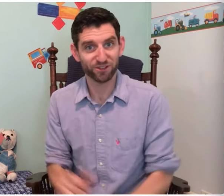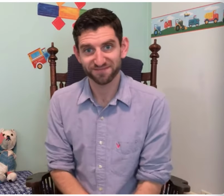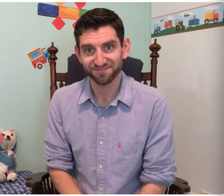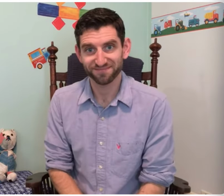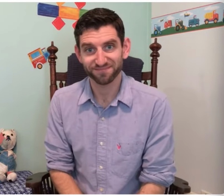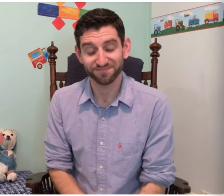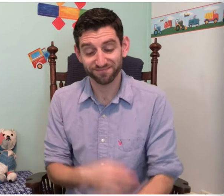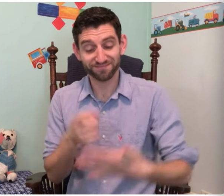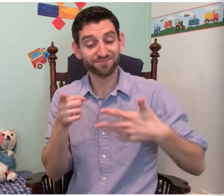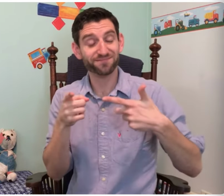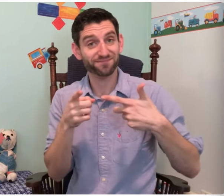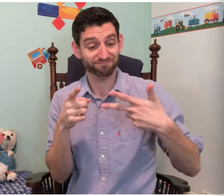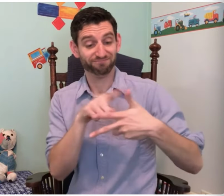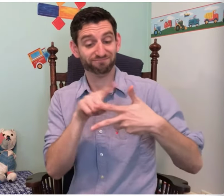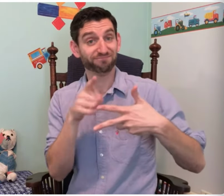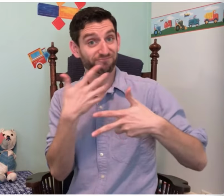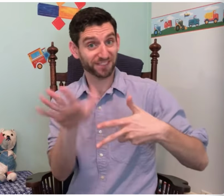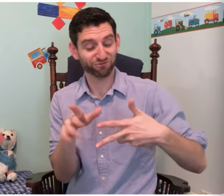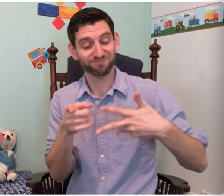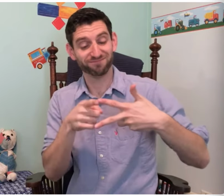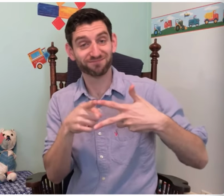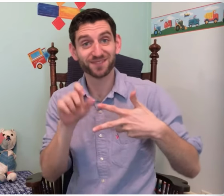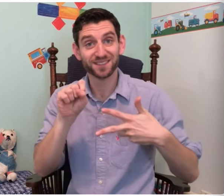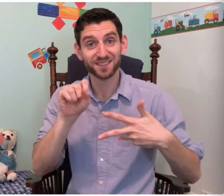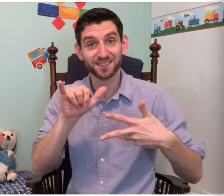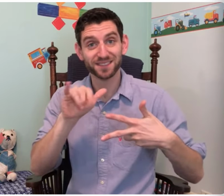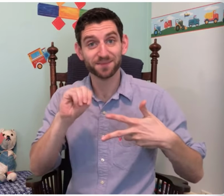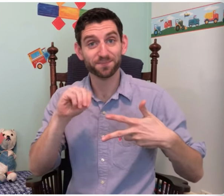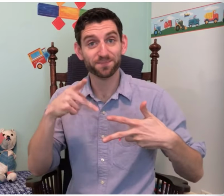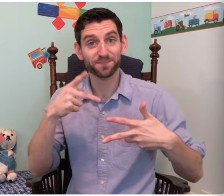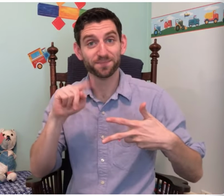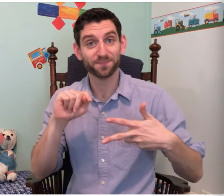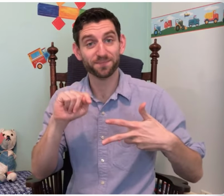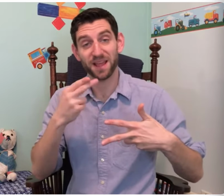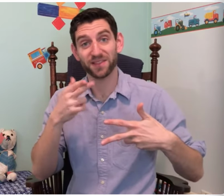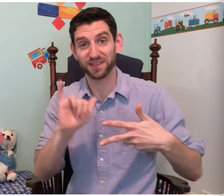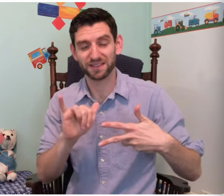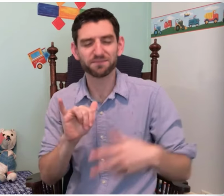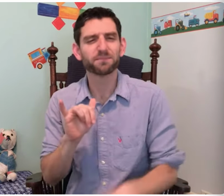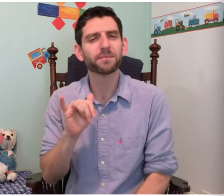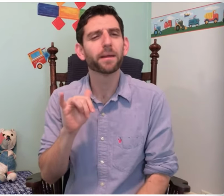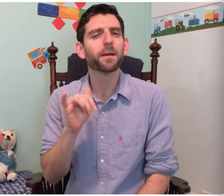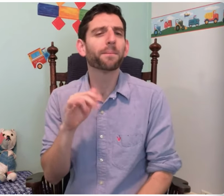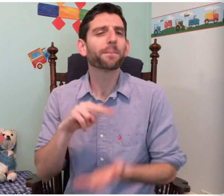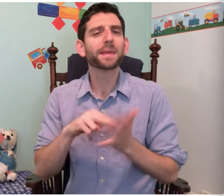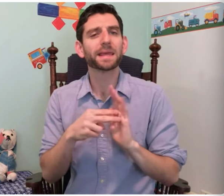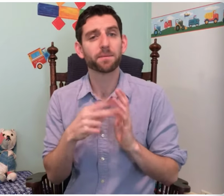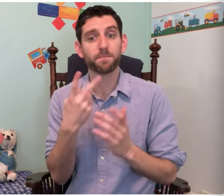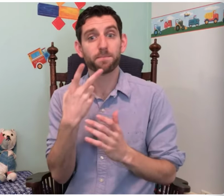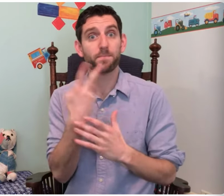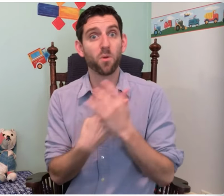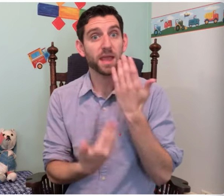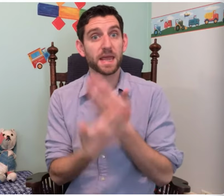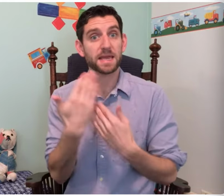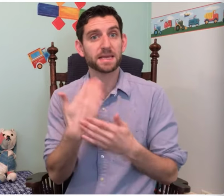and they will change it, which is normal when they're learning sign language. Next, we're moving on to